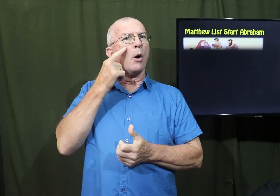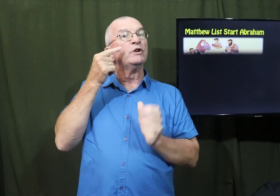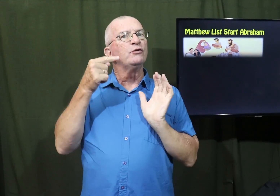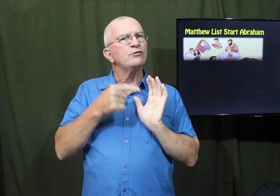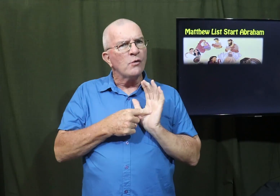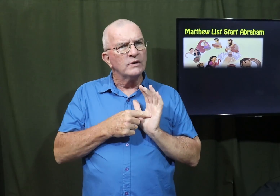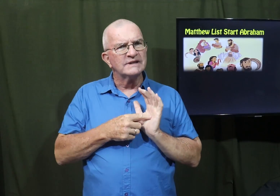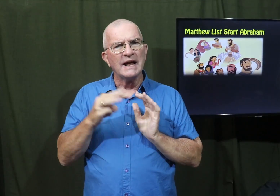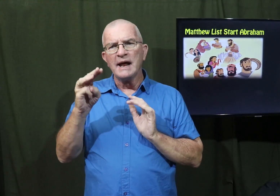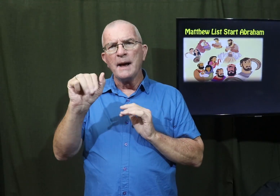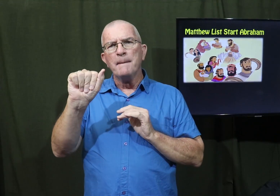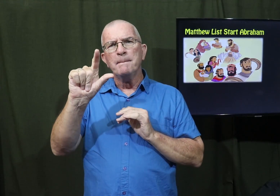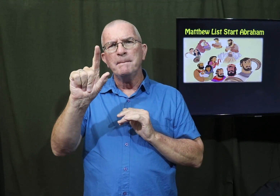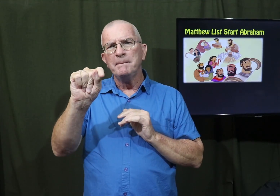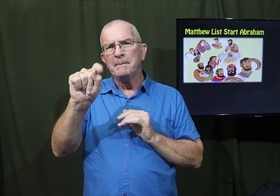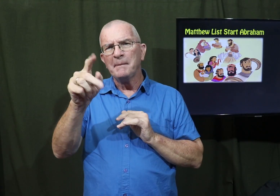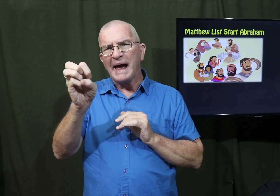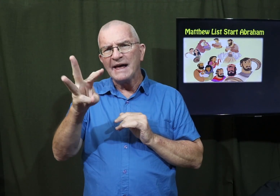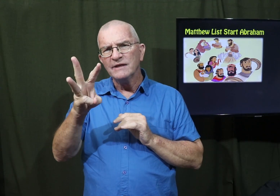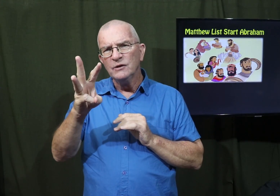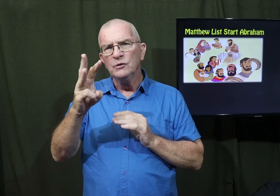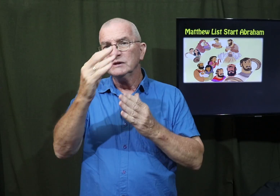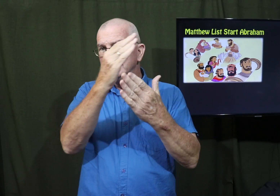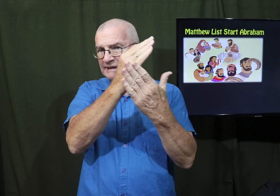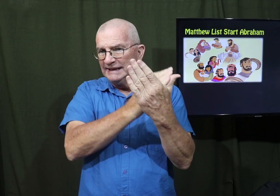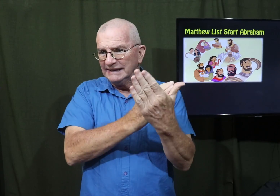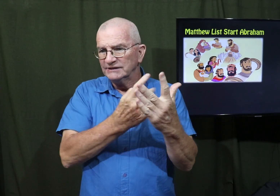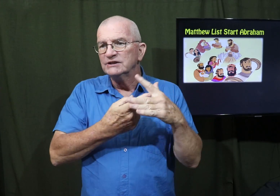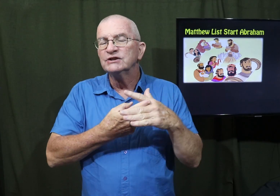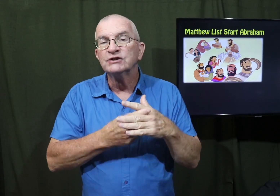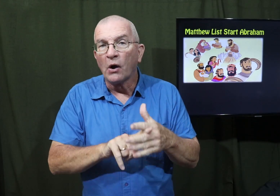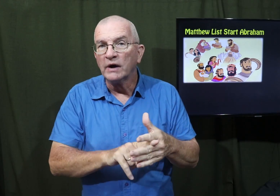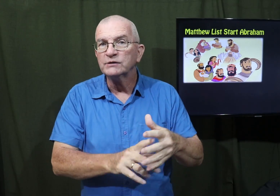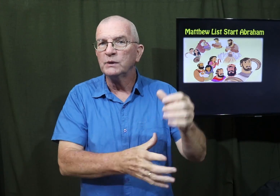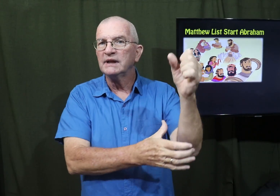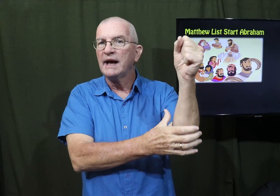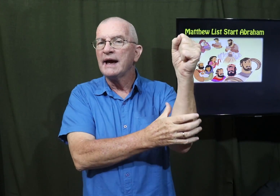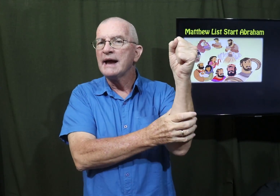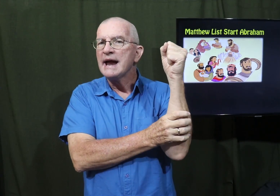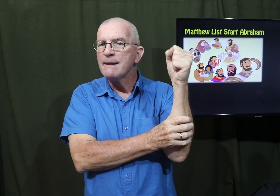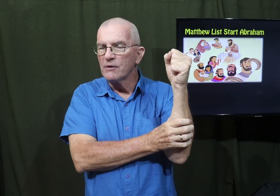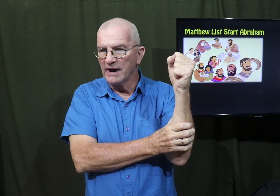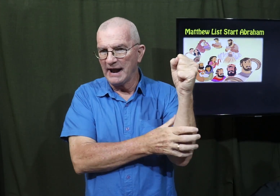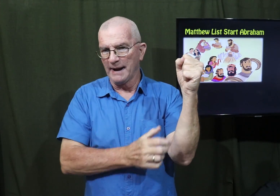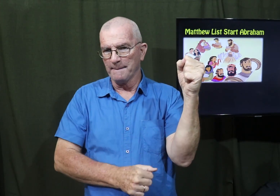I want you to notice that Matthew's list starts with Abraham